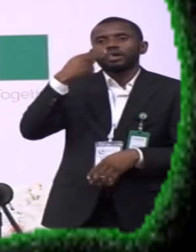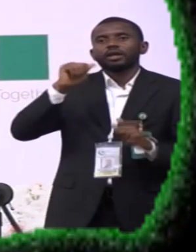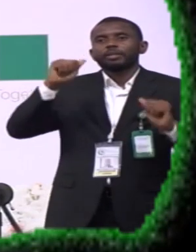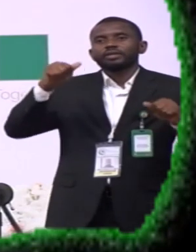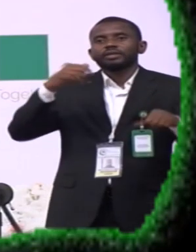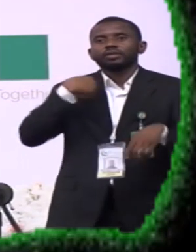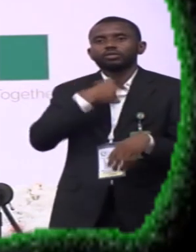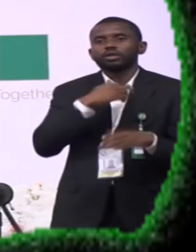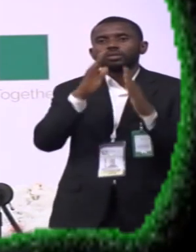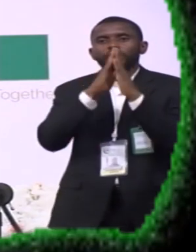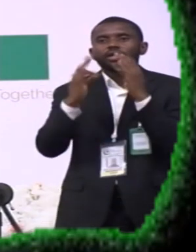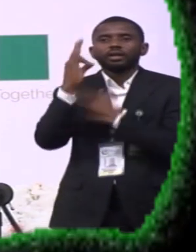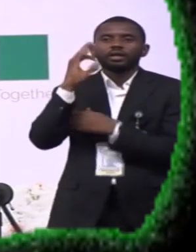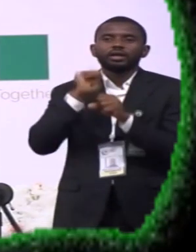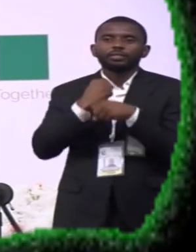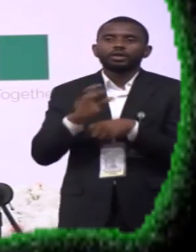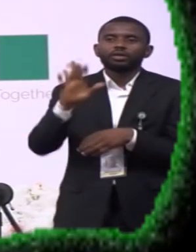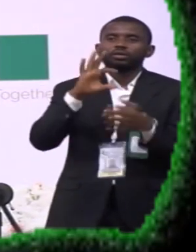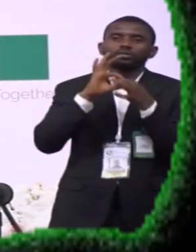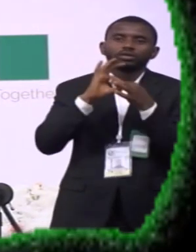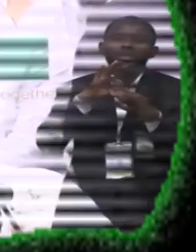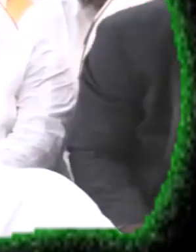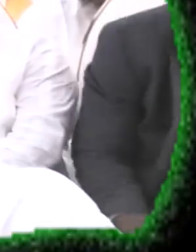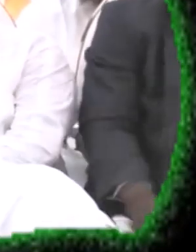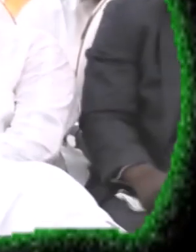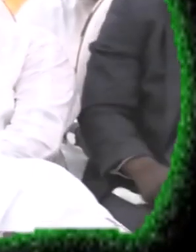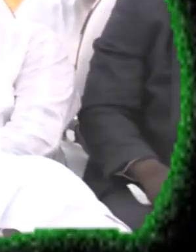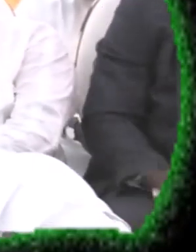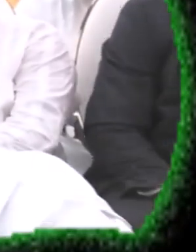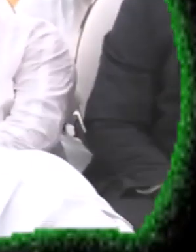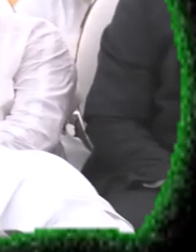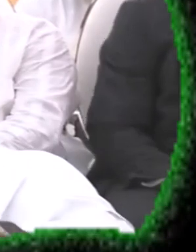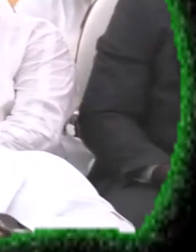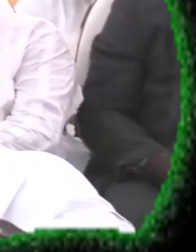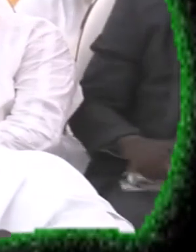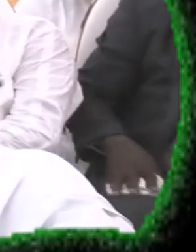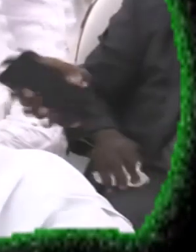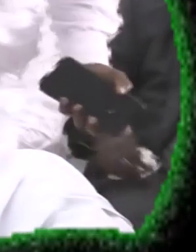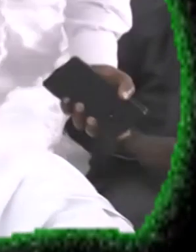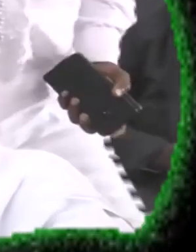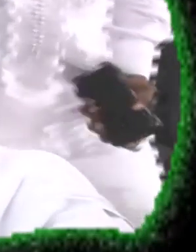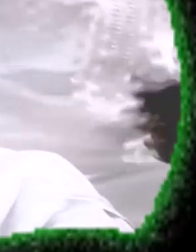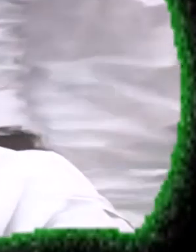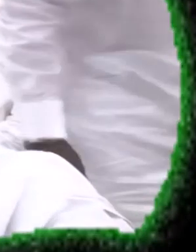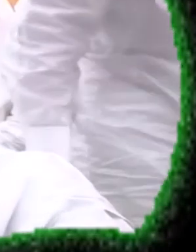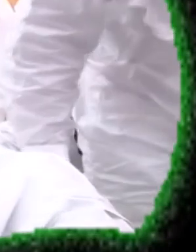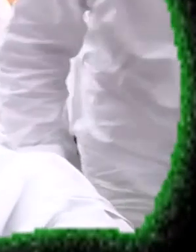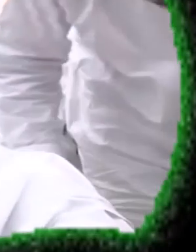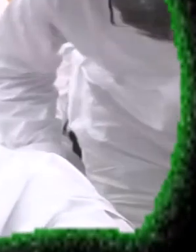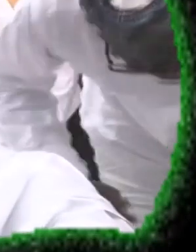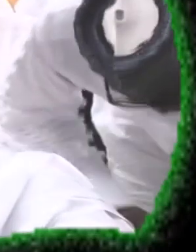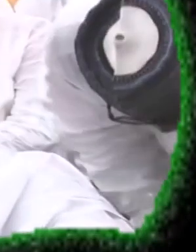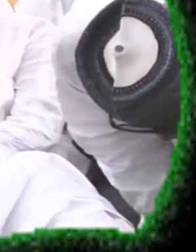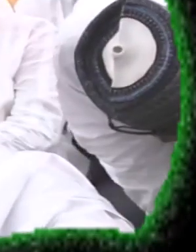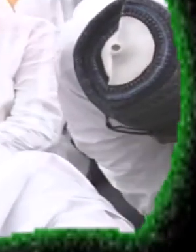to make your union beneficial not only to both of you, not only to the nation alone, but to